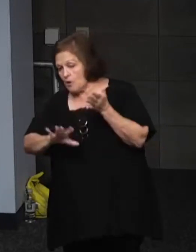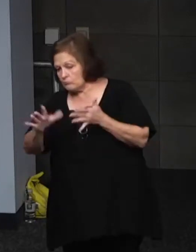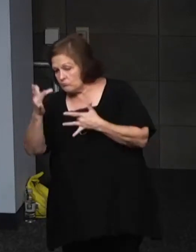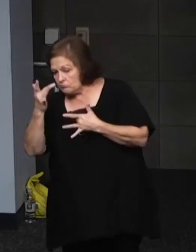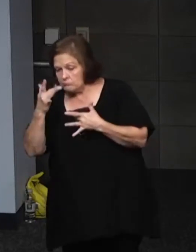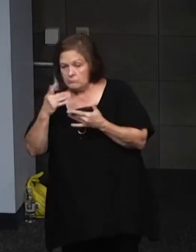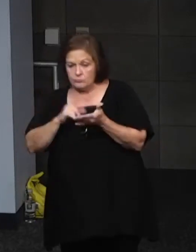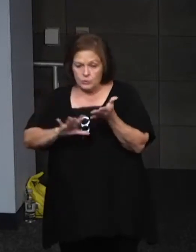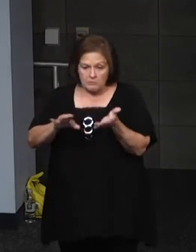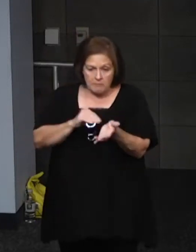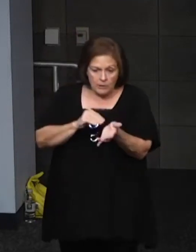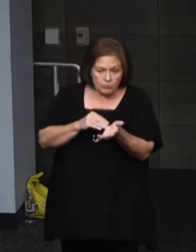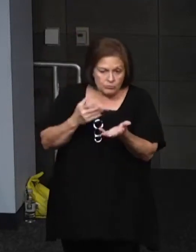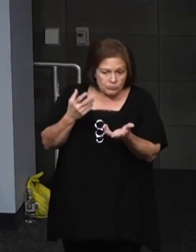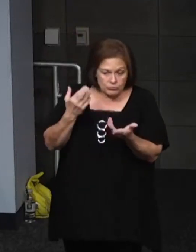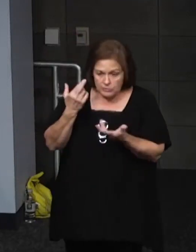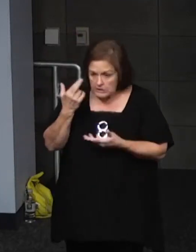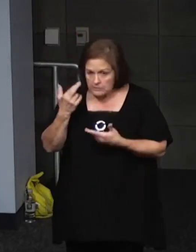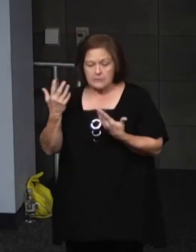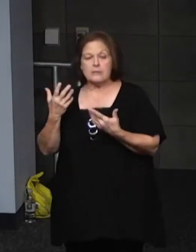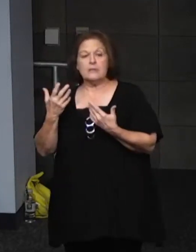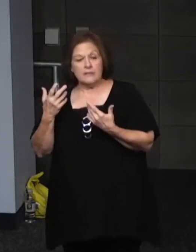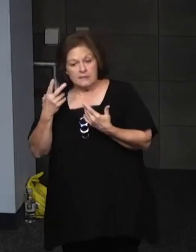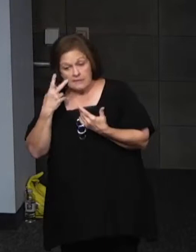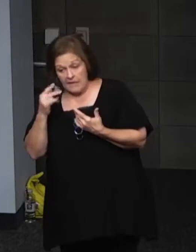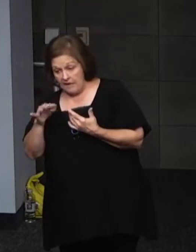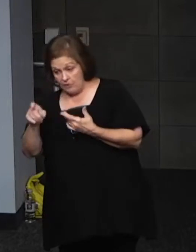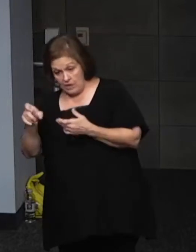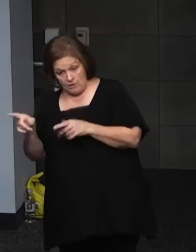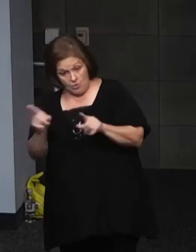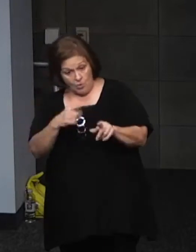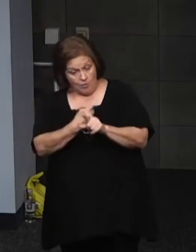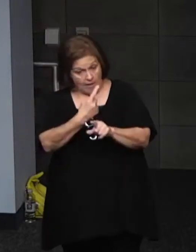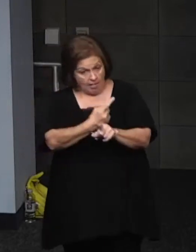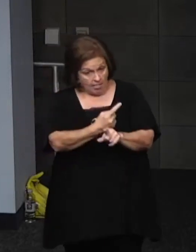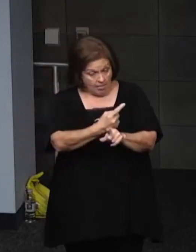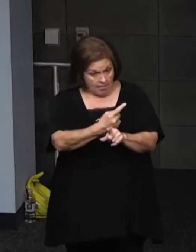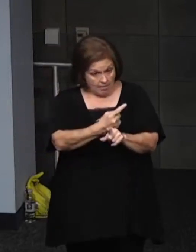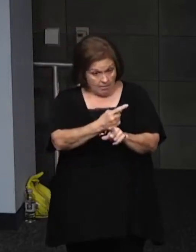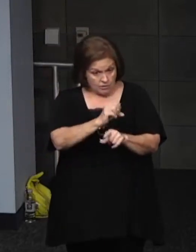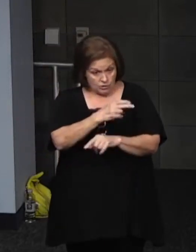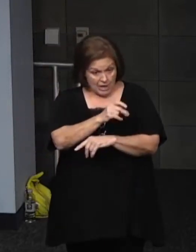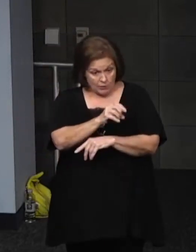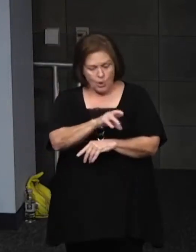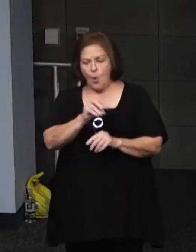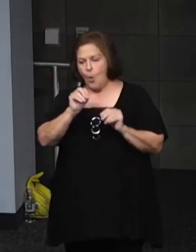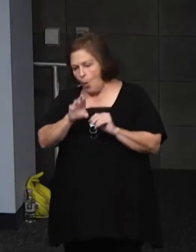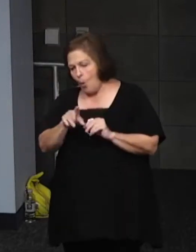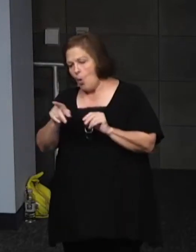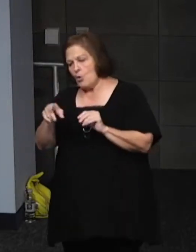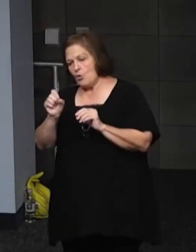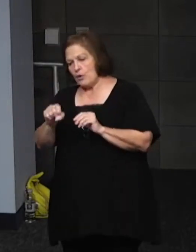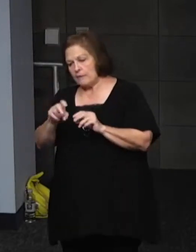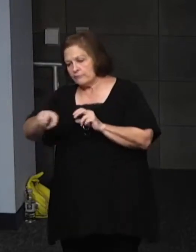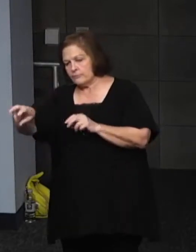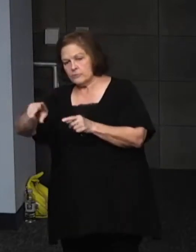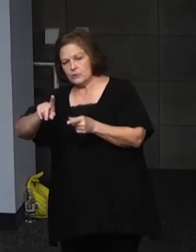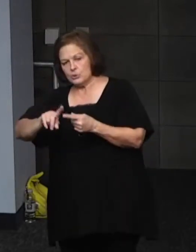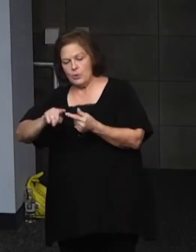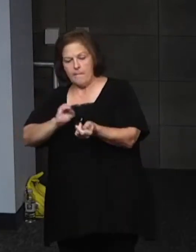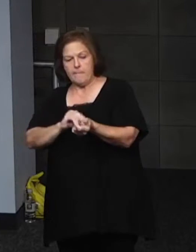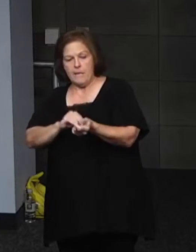to determine if you should go to a general population shelter or if you qualify for this medical special needs